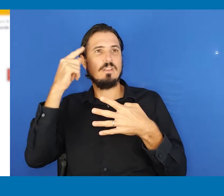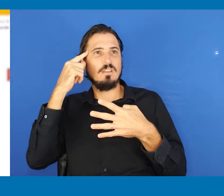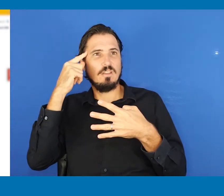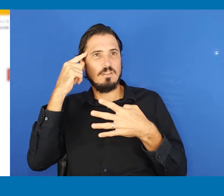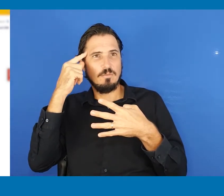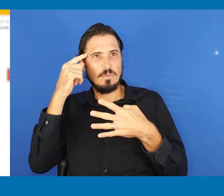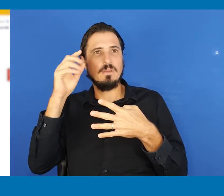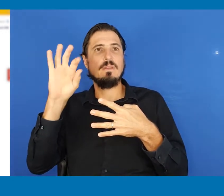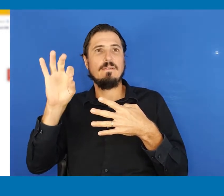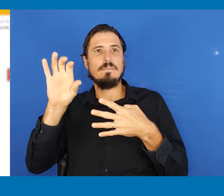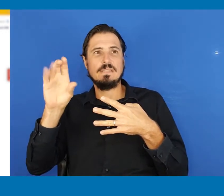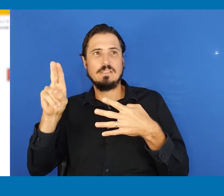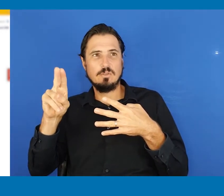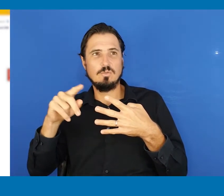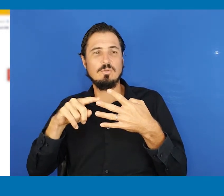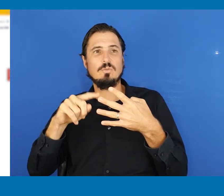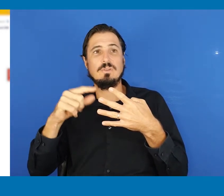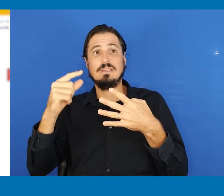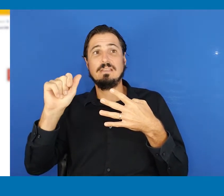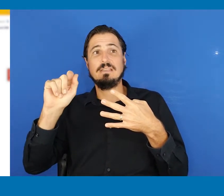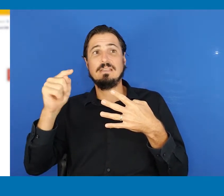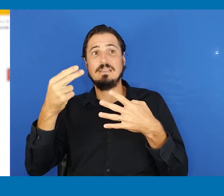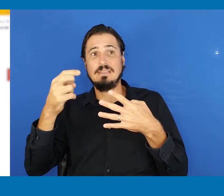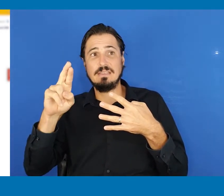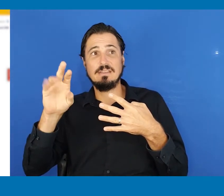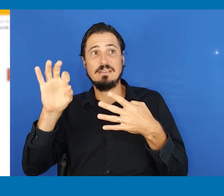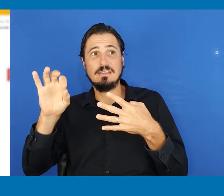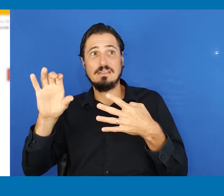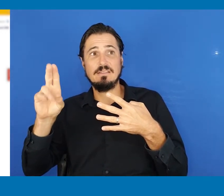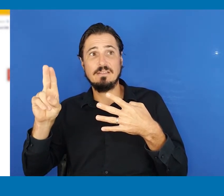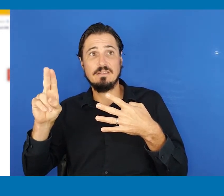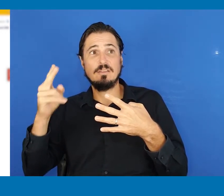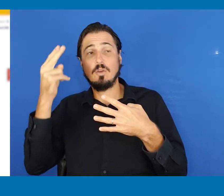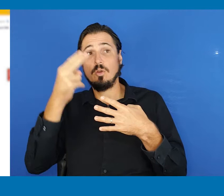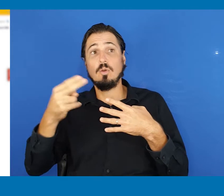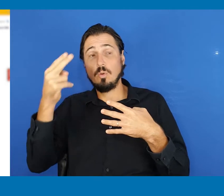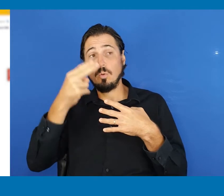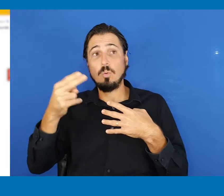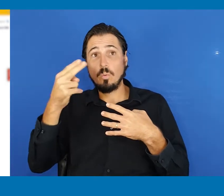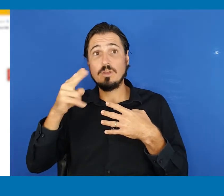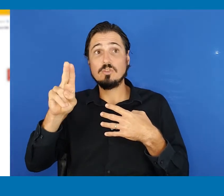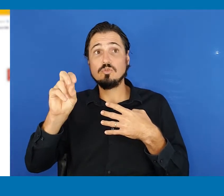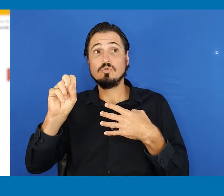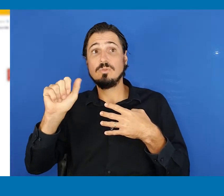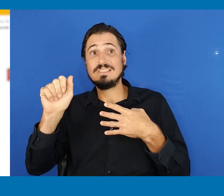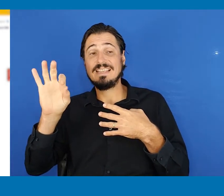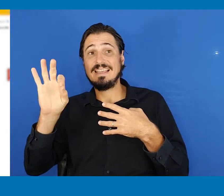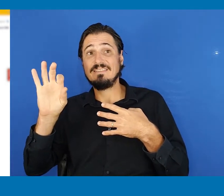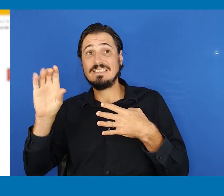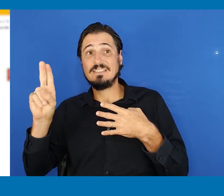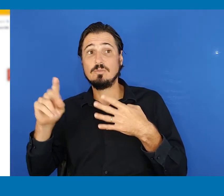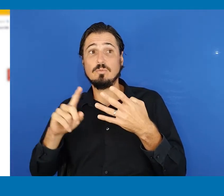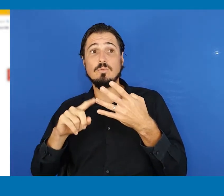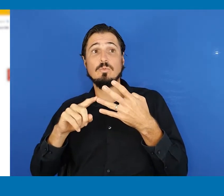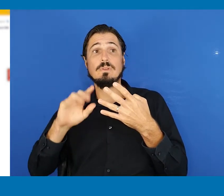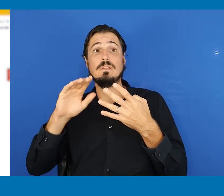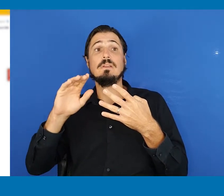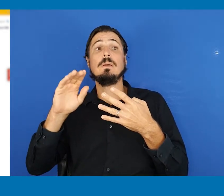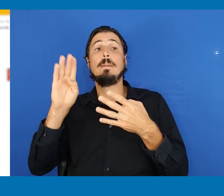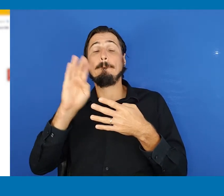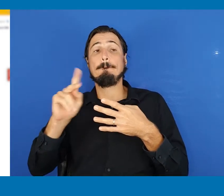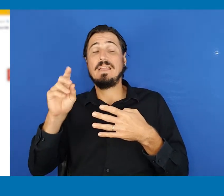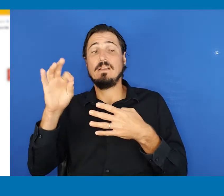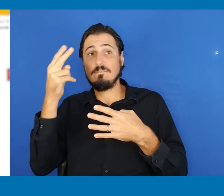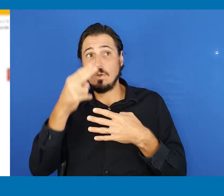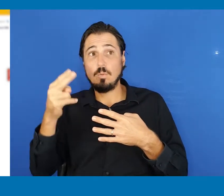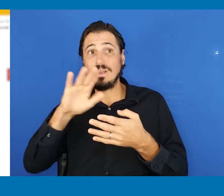include Kauai Government Employees Federal Credit Union, Gather Federal Credit Union, Hawaii USA Federal